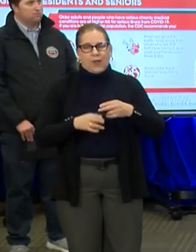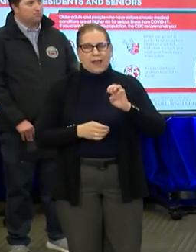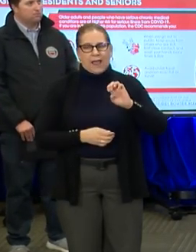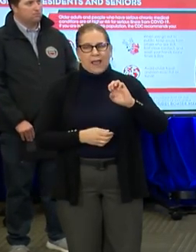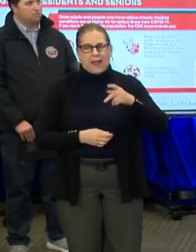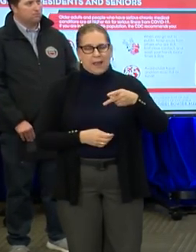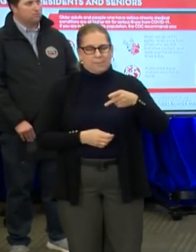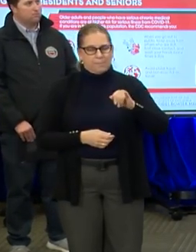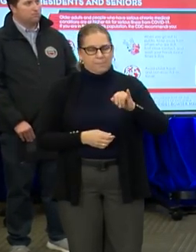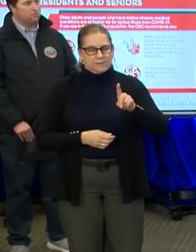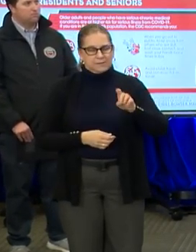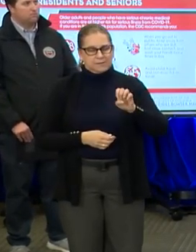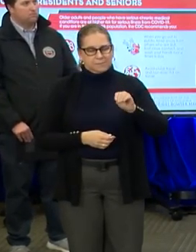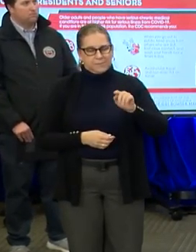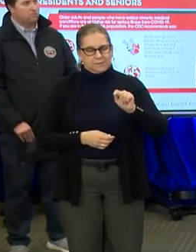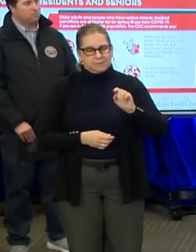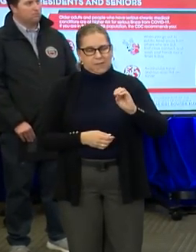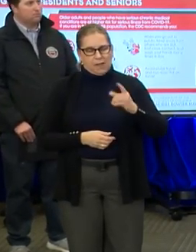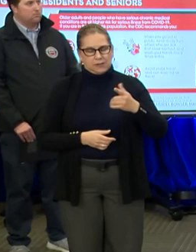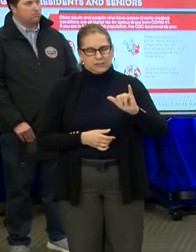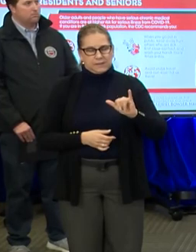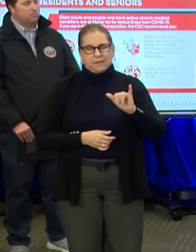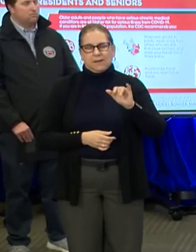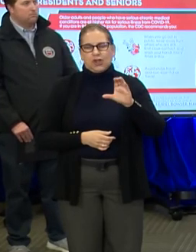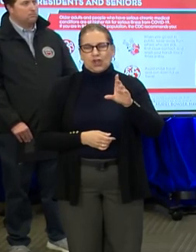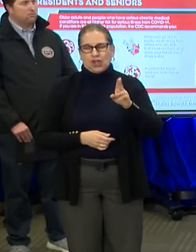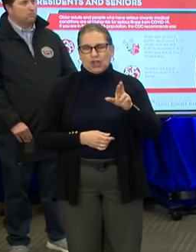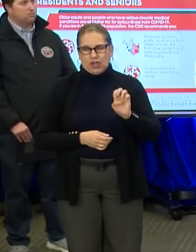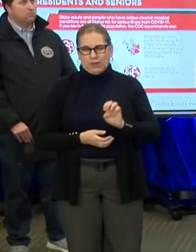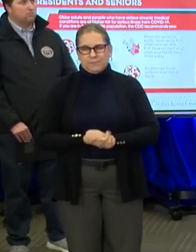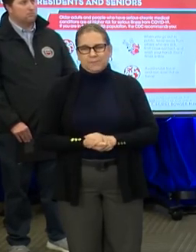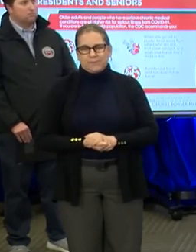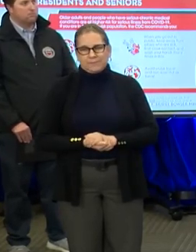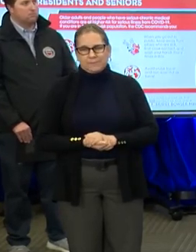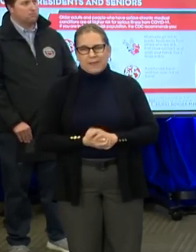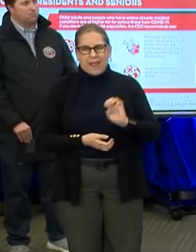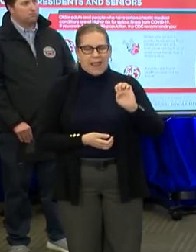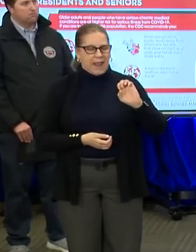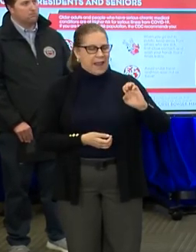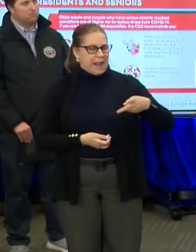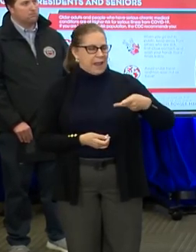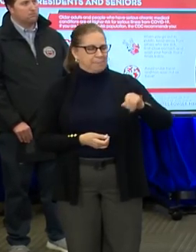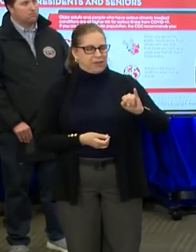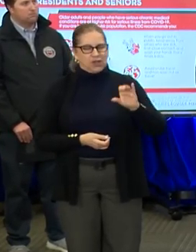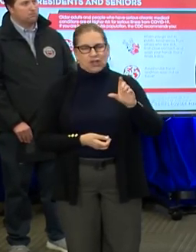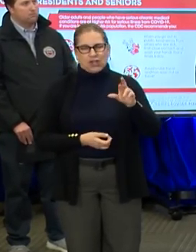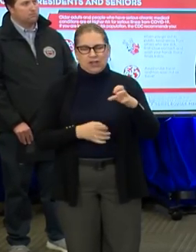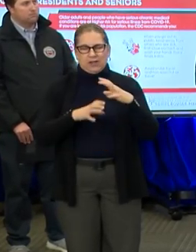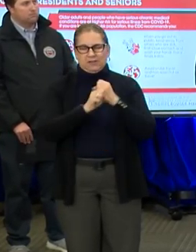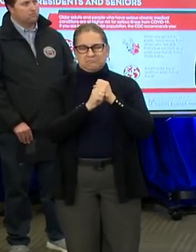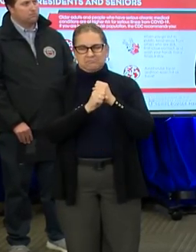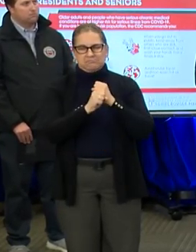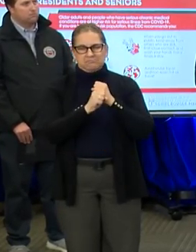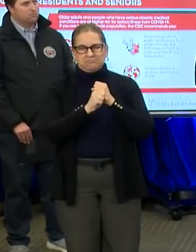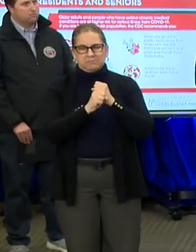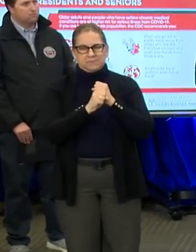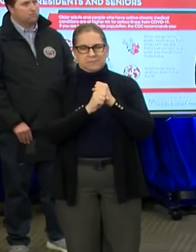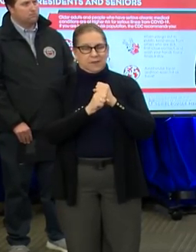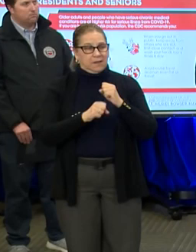map out that epi curve. And it will probably be a few more days before that curve settles. And it goes back to some of